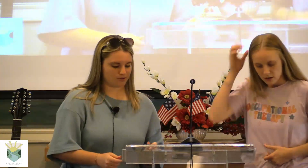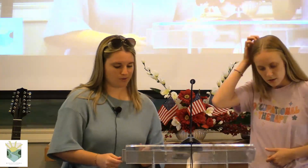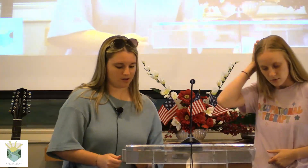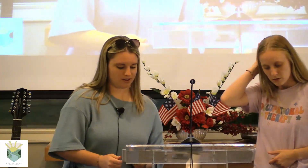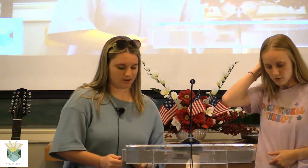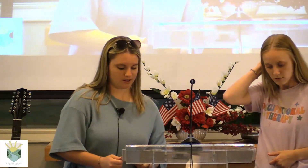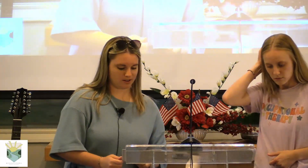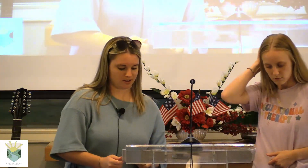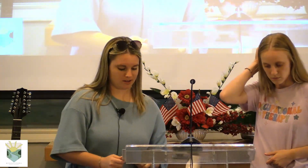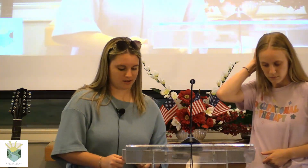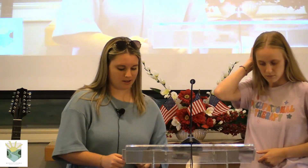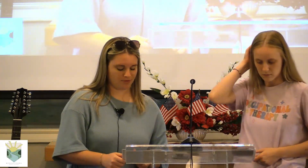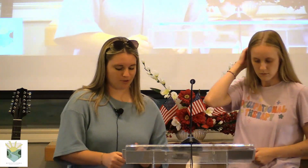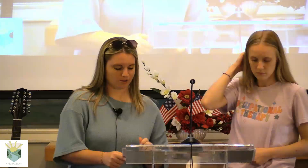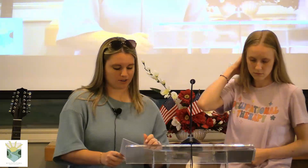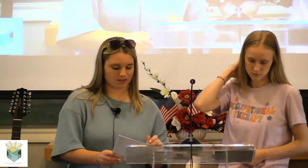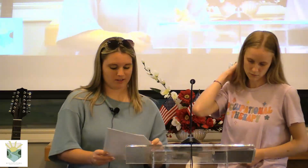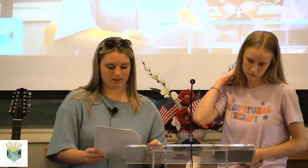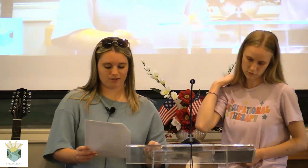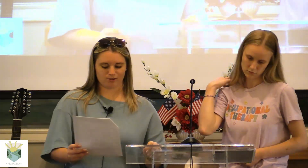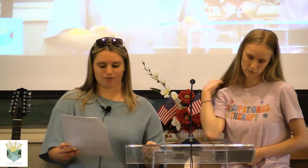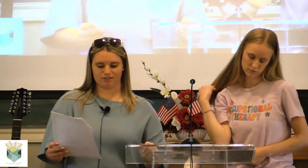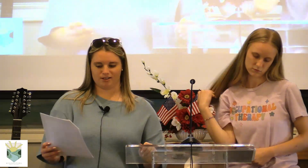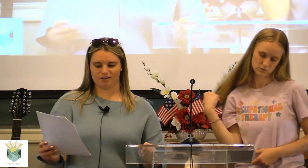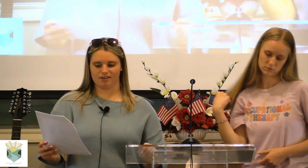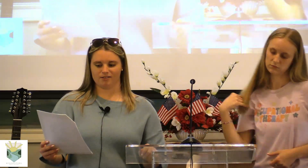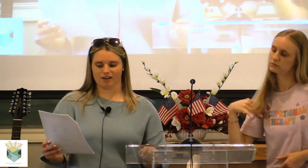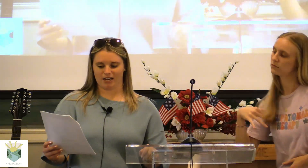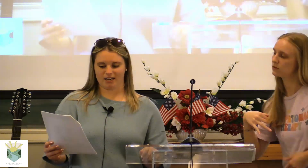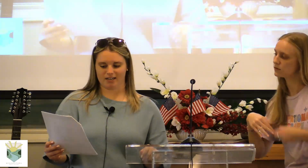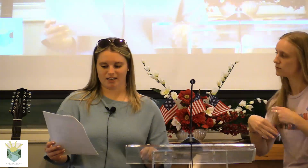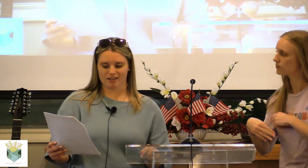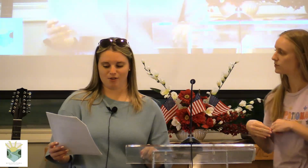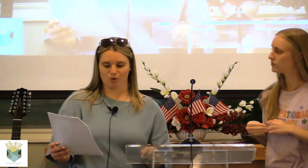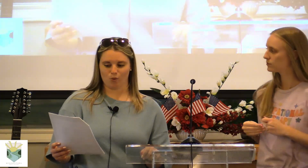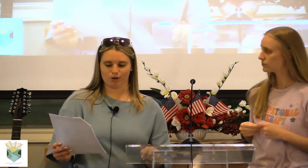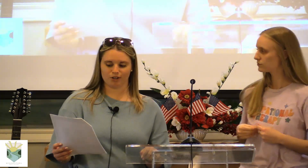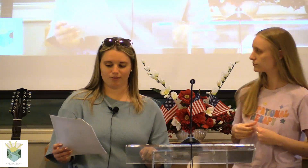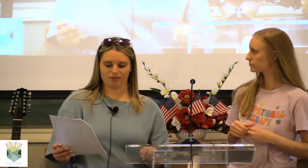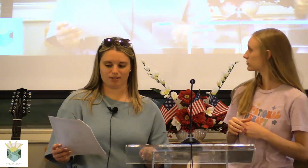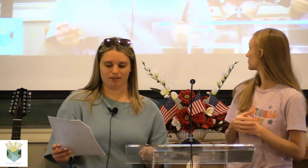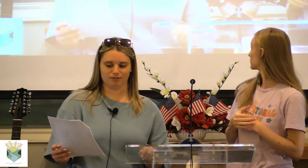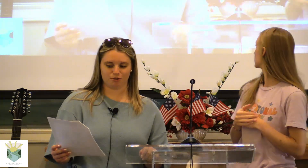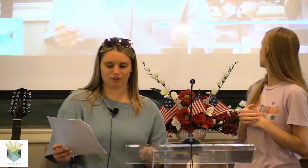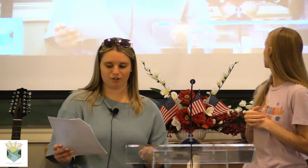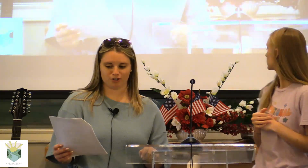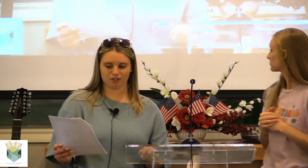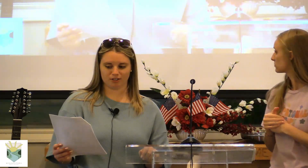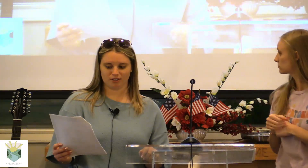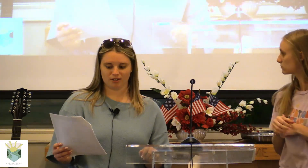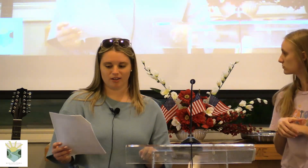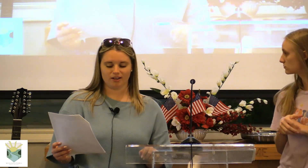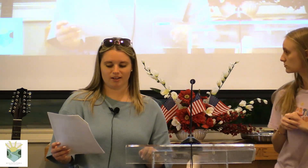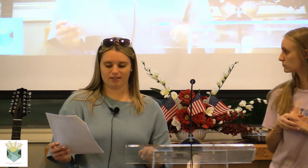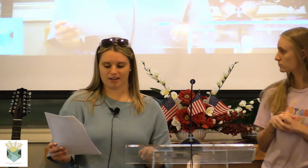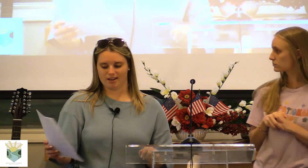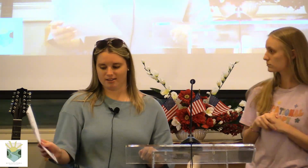So if you'll look at these, you'll see like the order of the sentence structure is ASL,